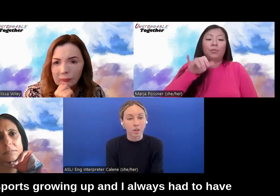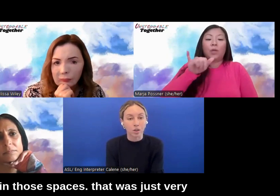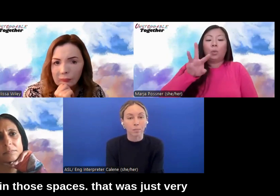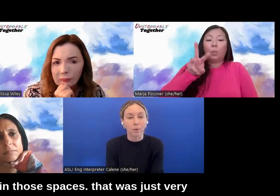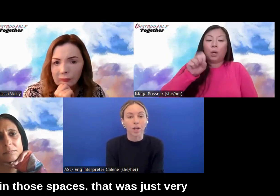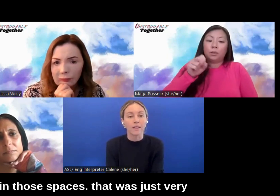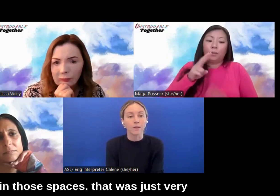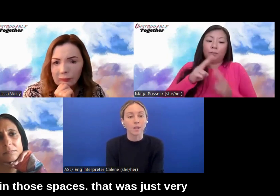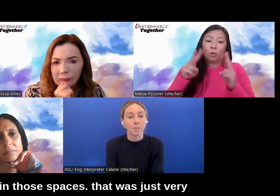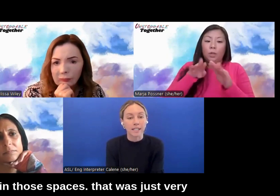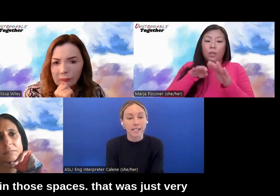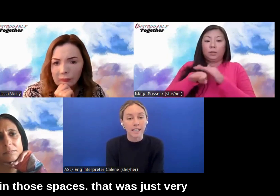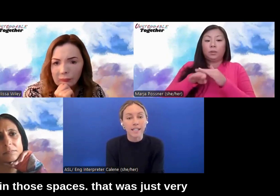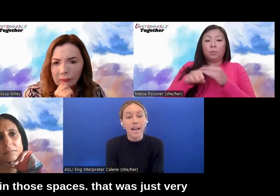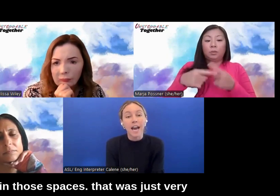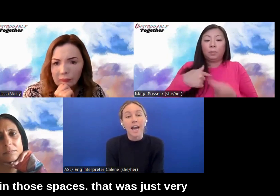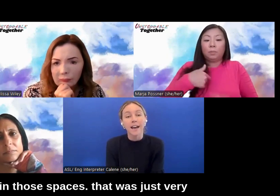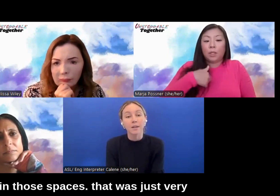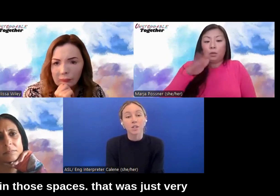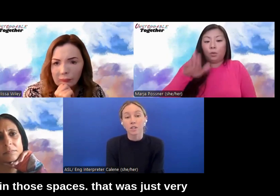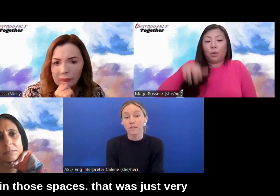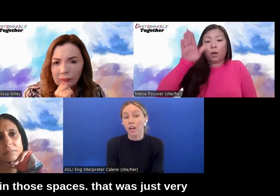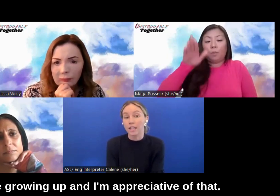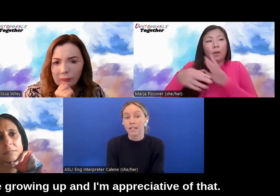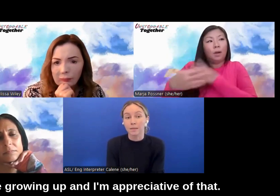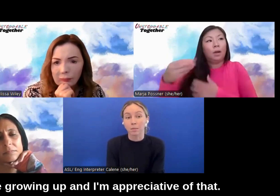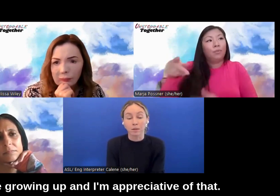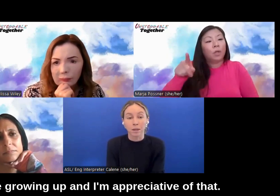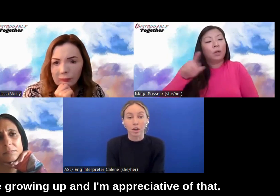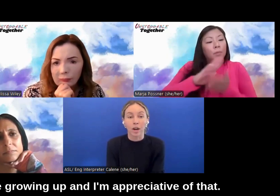have an ASL interpreter in those spaces. And that was